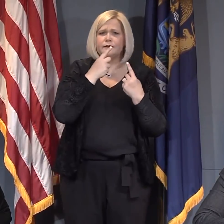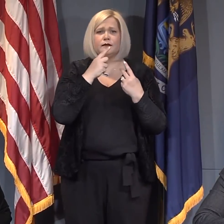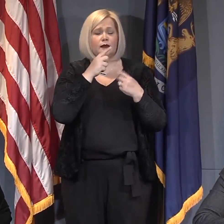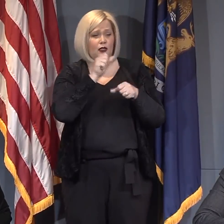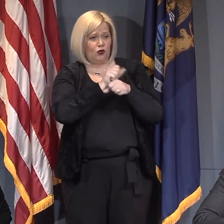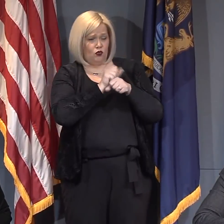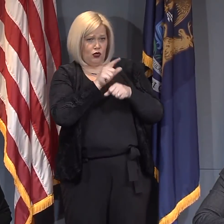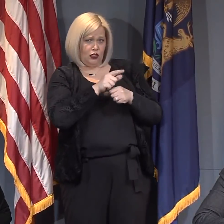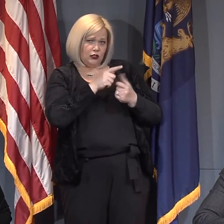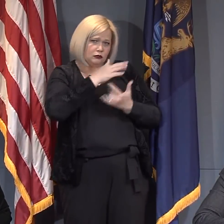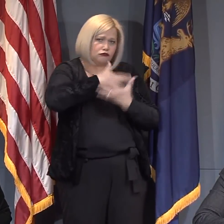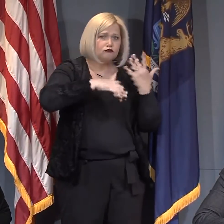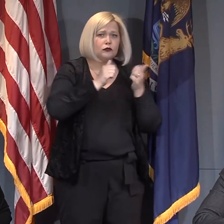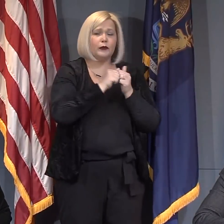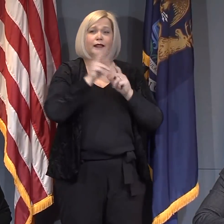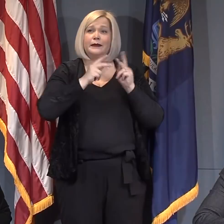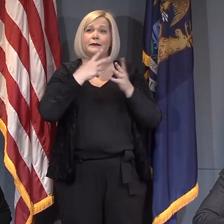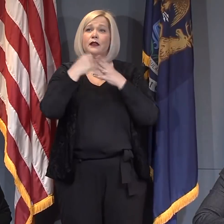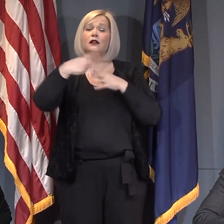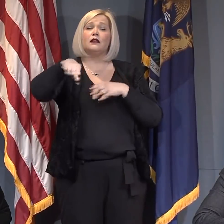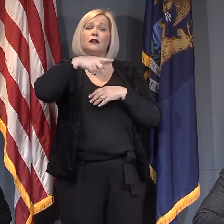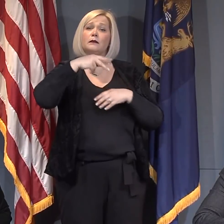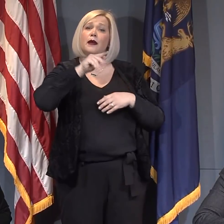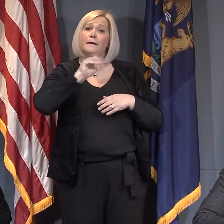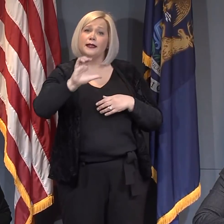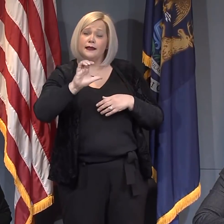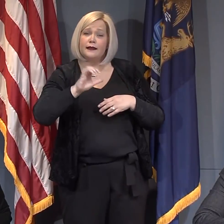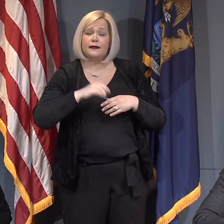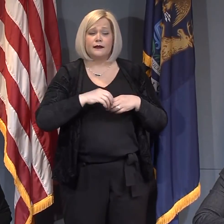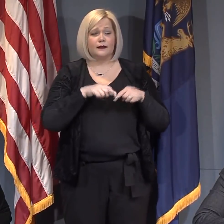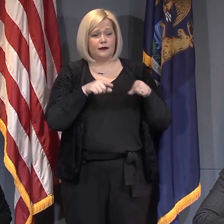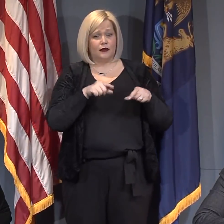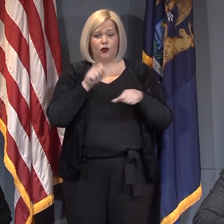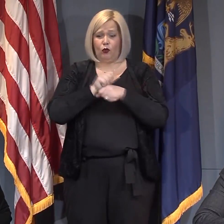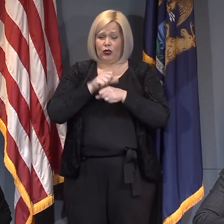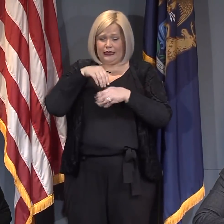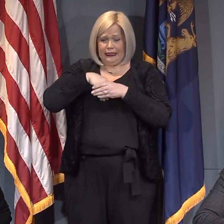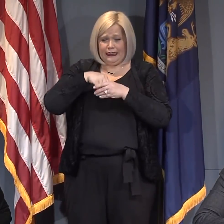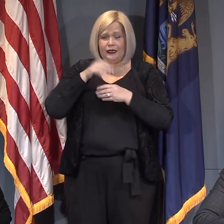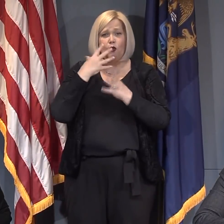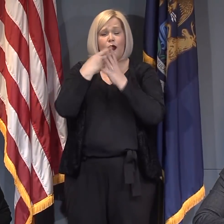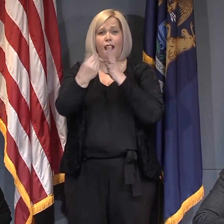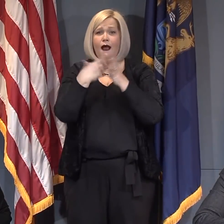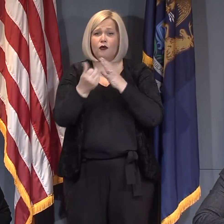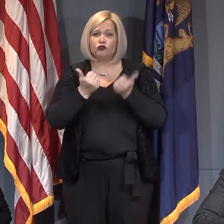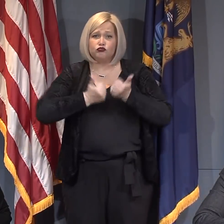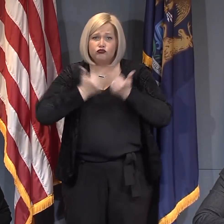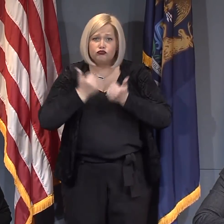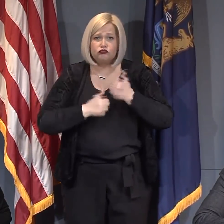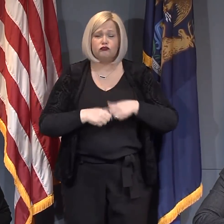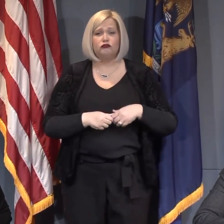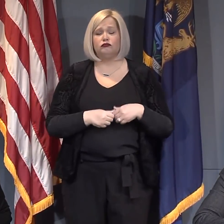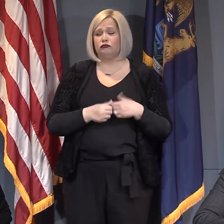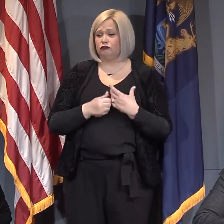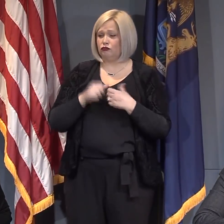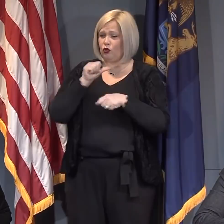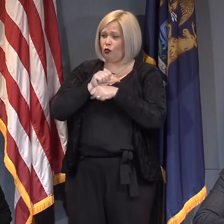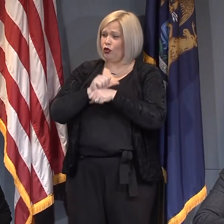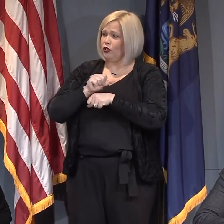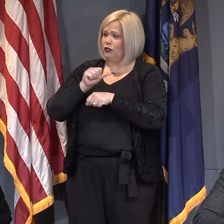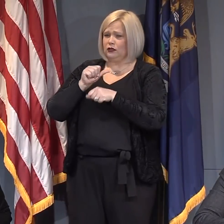the workers interact with the public, whether the workplace is indoors or outdoors, whether workers are in